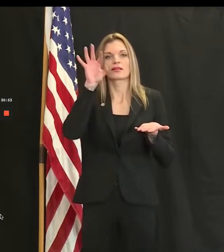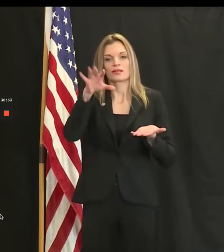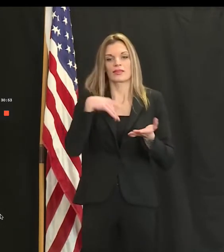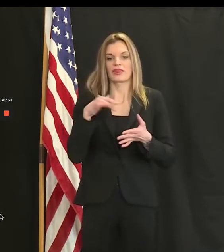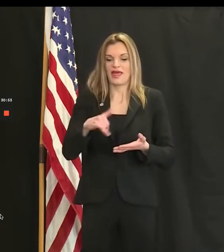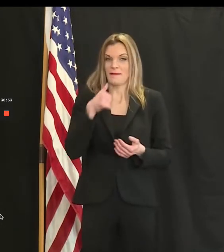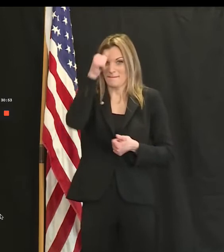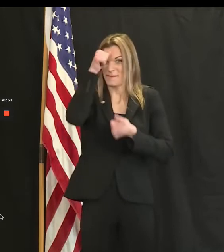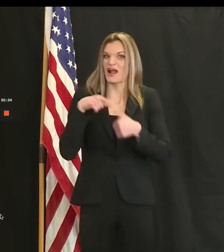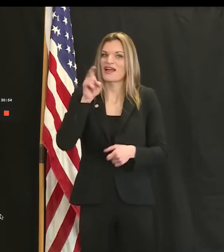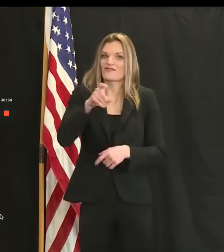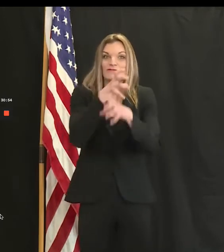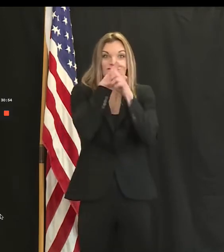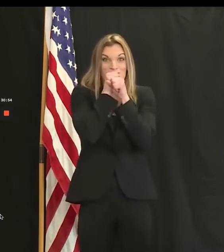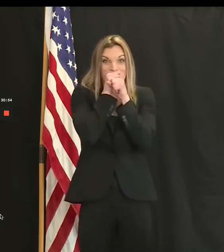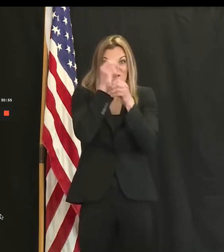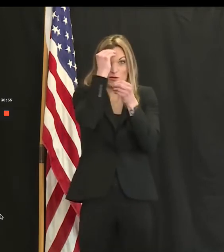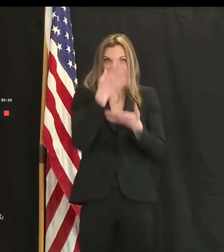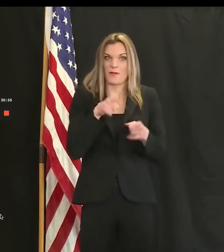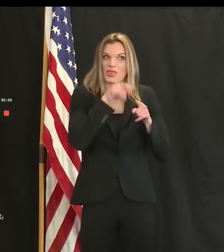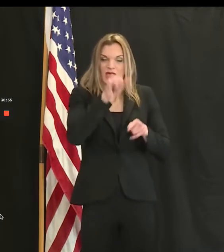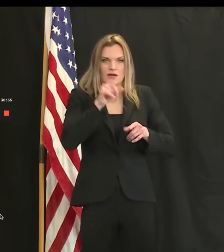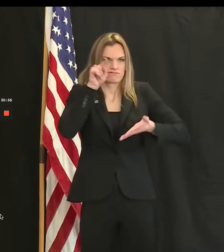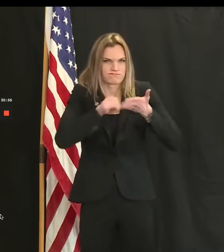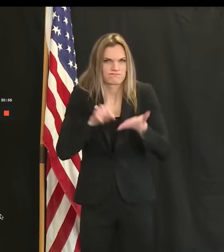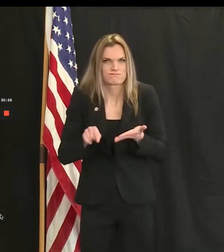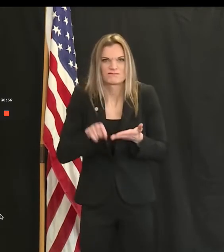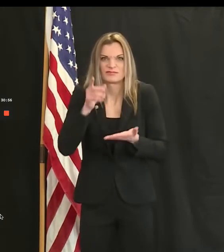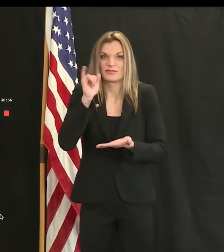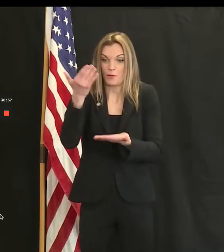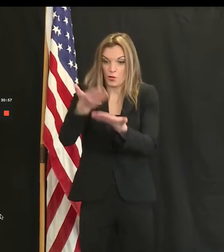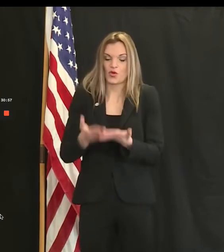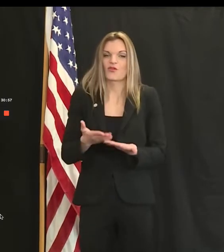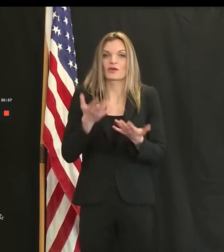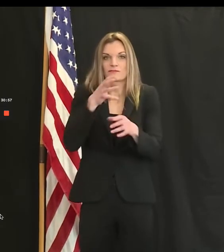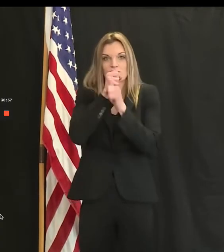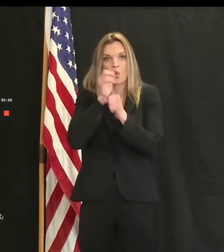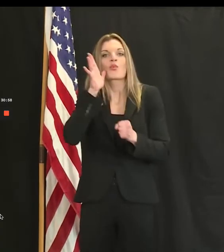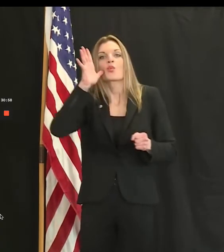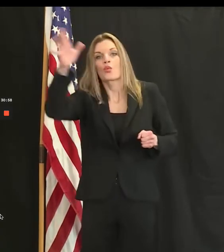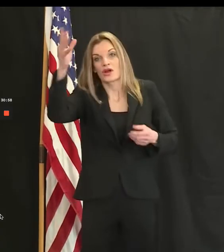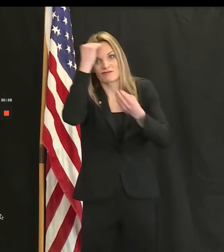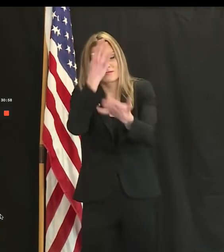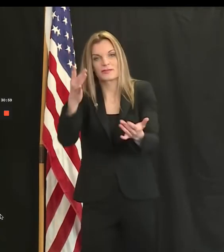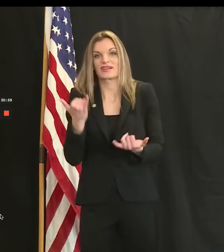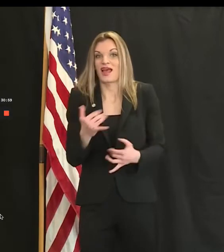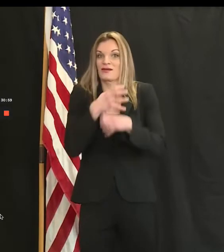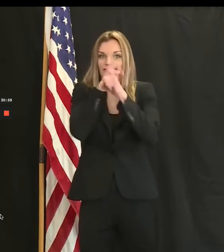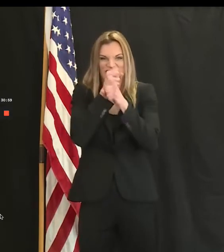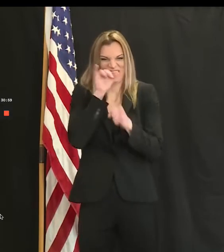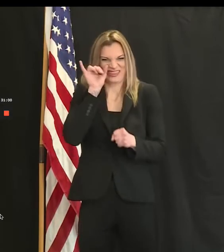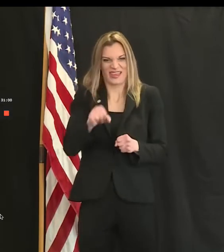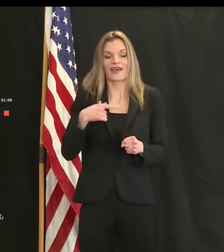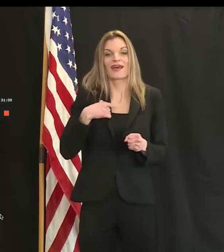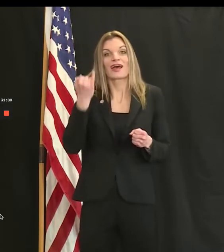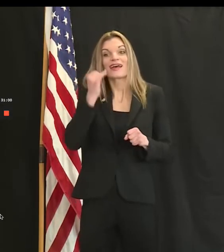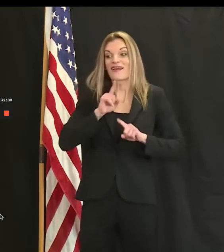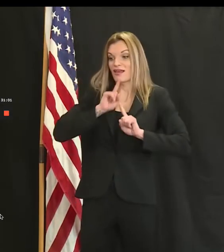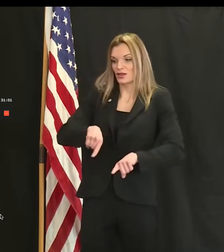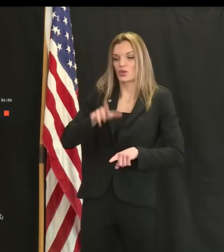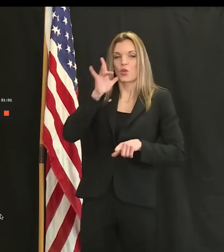this. We pursued a full and thorough investigation. And based on that investigation and the evidence that